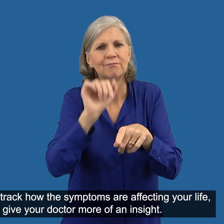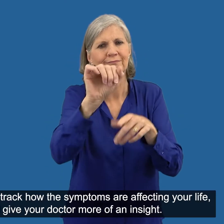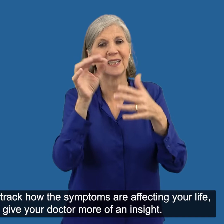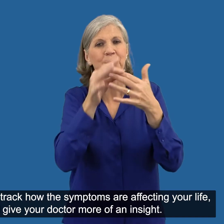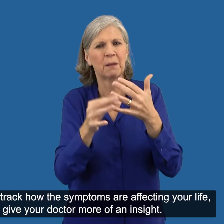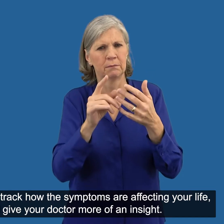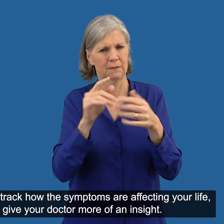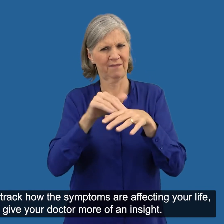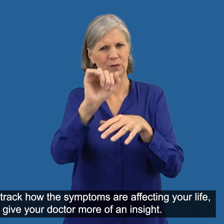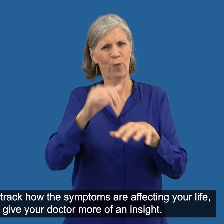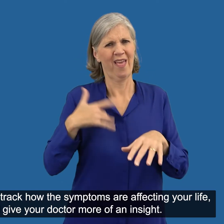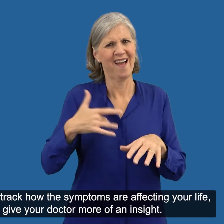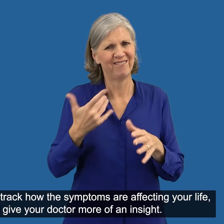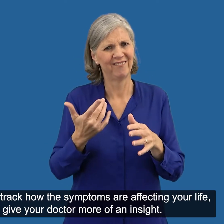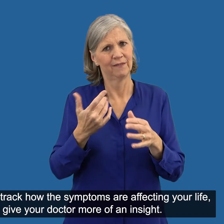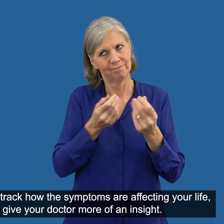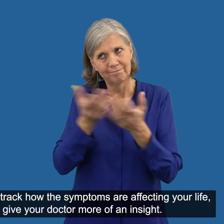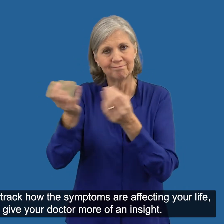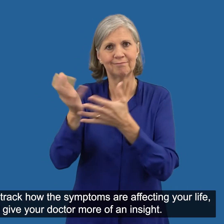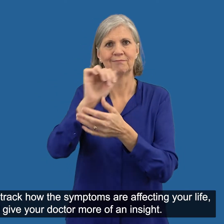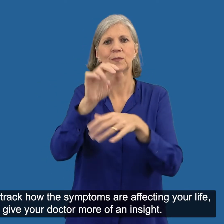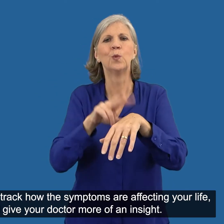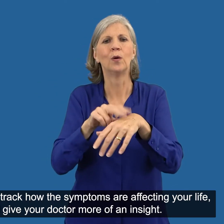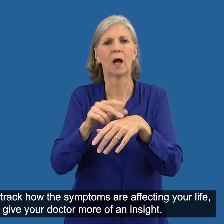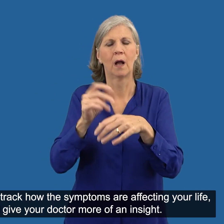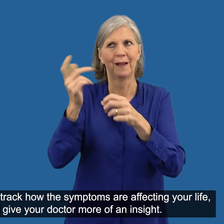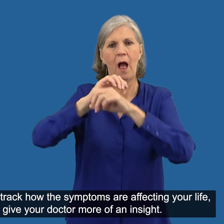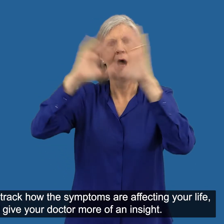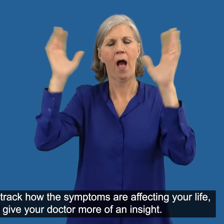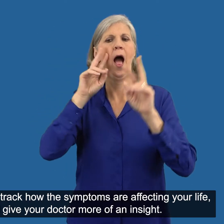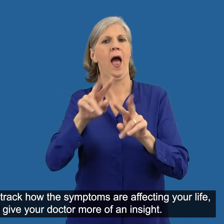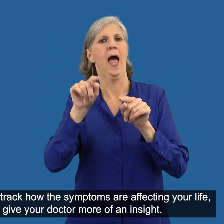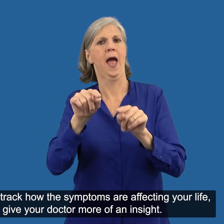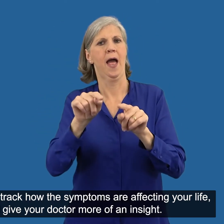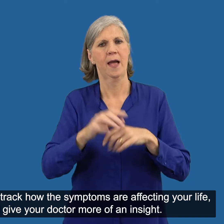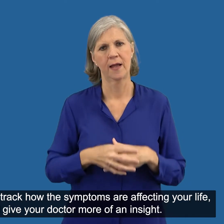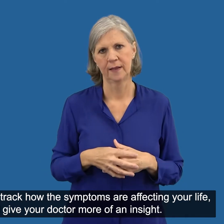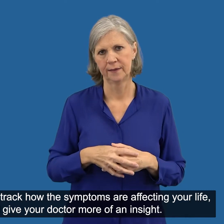This can help you track how the symptoms are affecting your life and will give your doctor more of an insight.